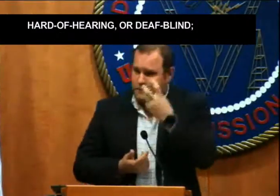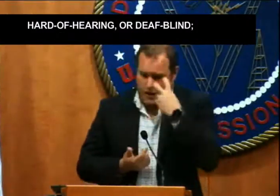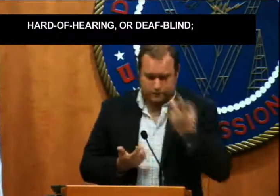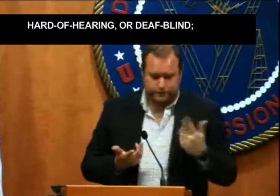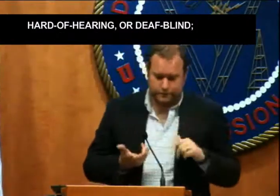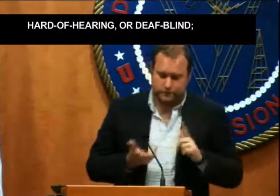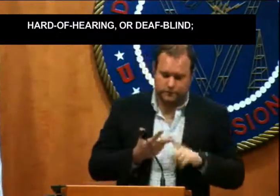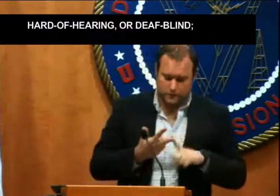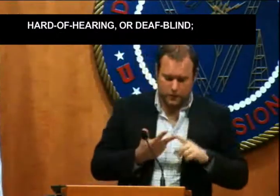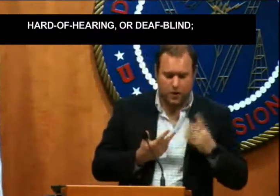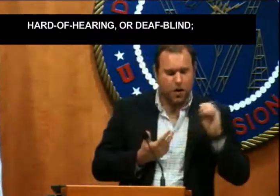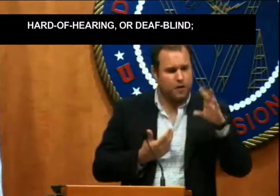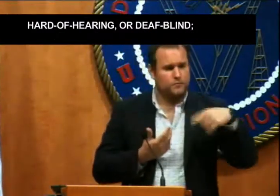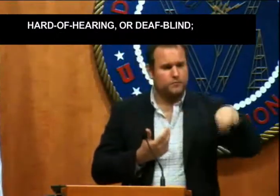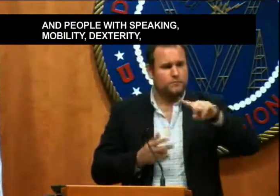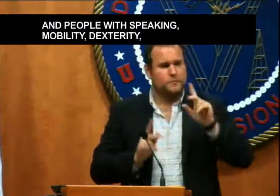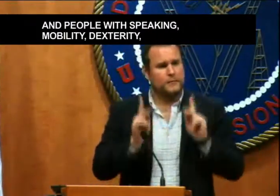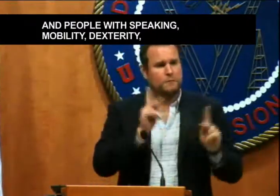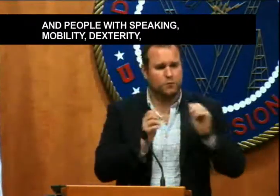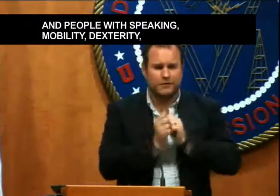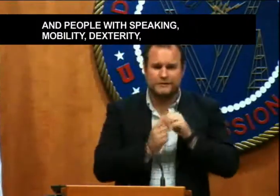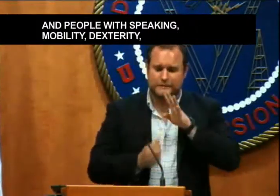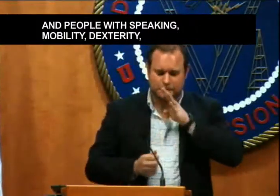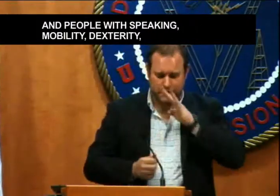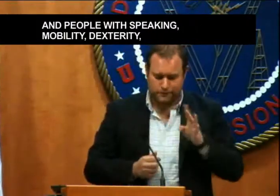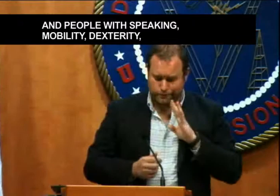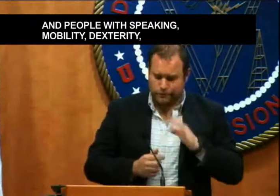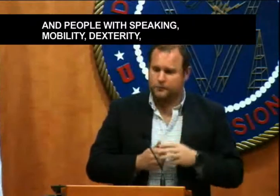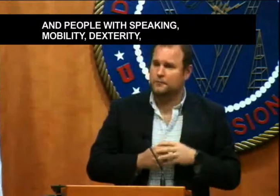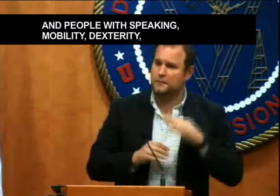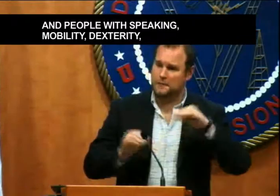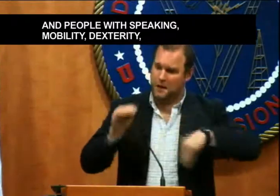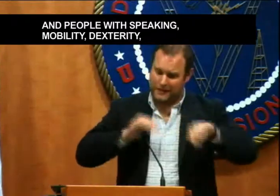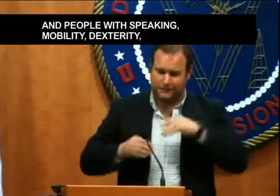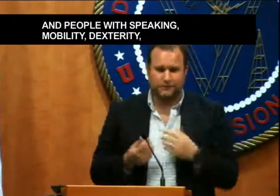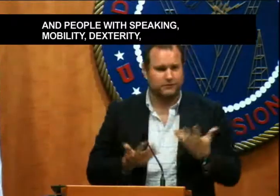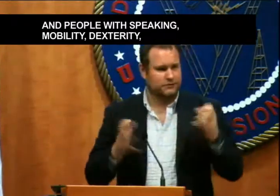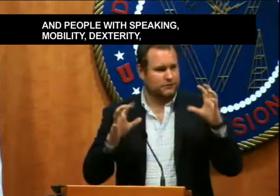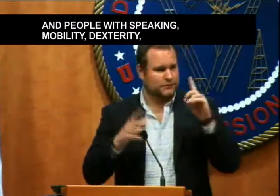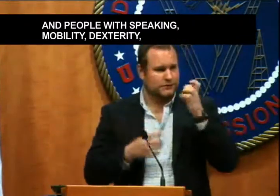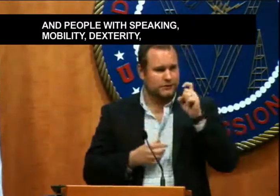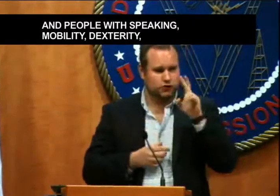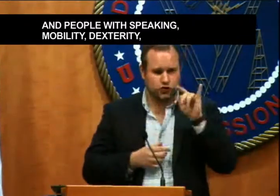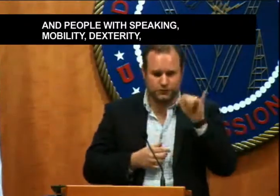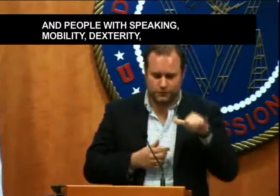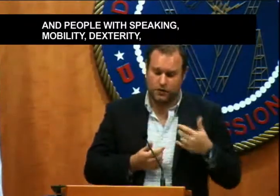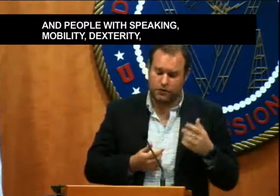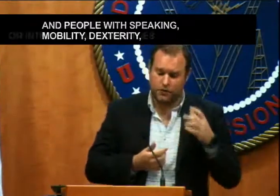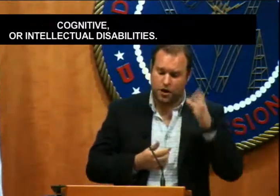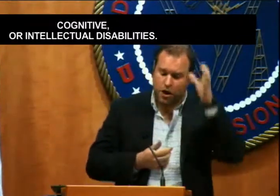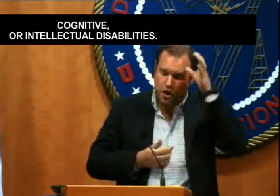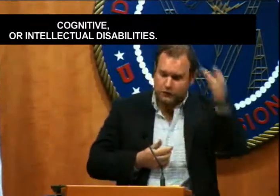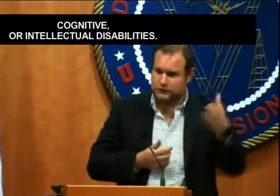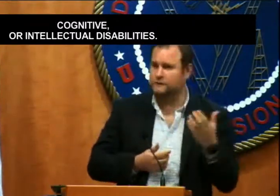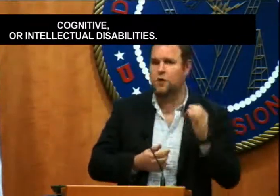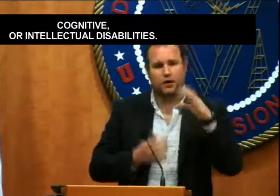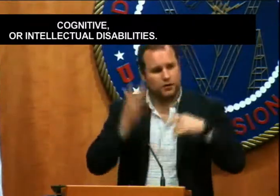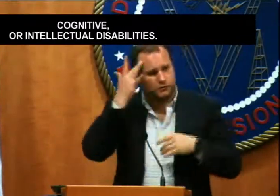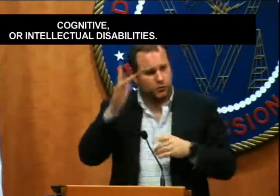or deaf-blind, and people with speaking, mobility, dexterity, cognitive